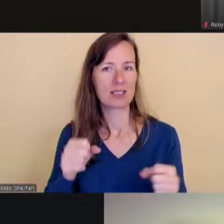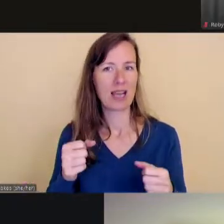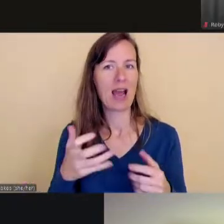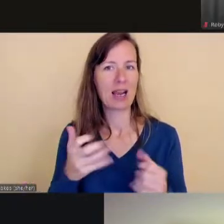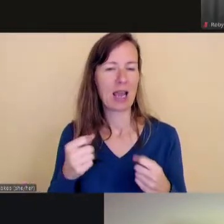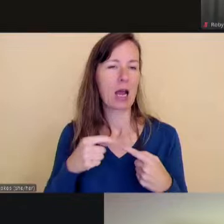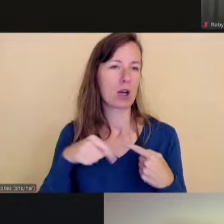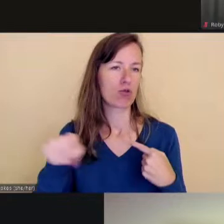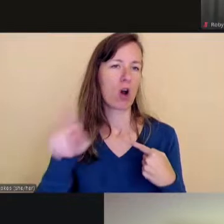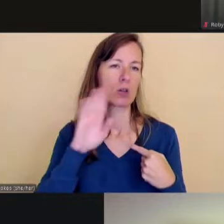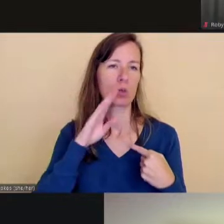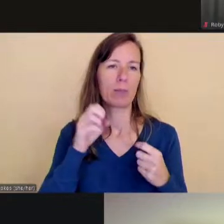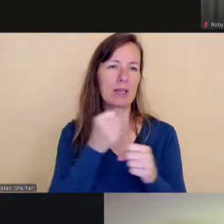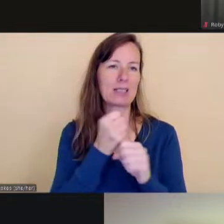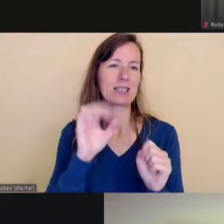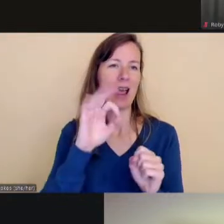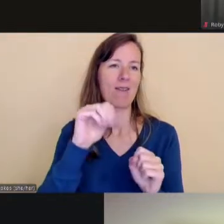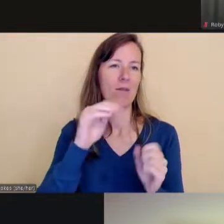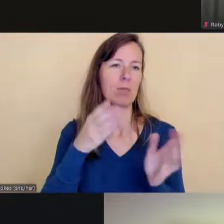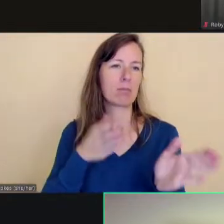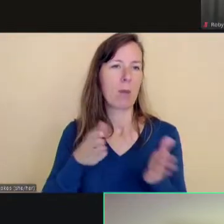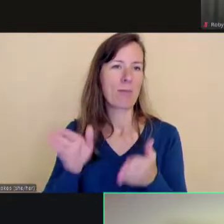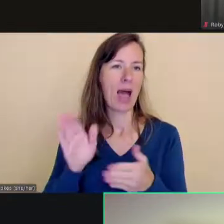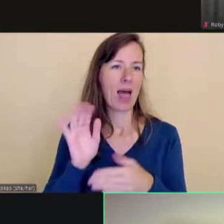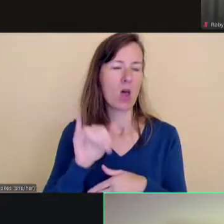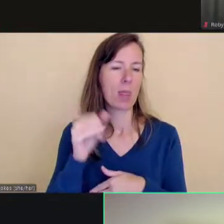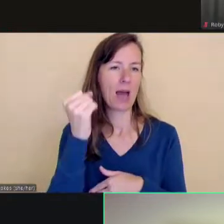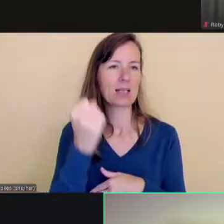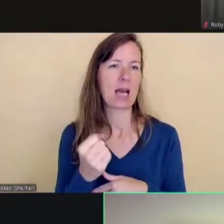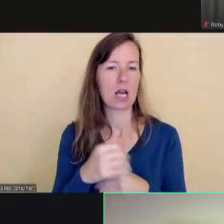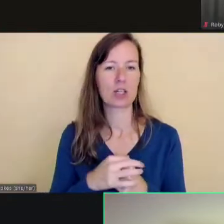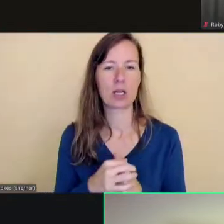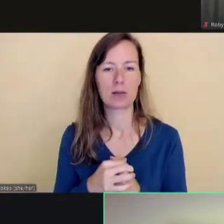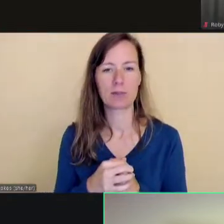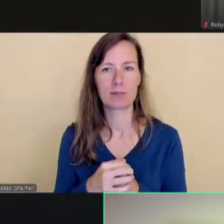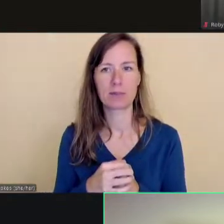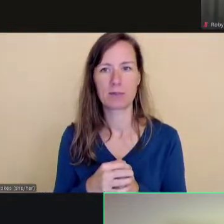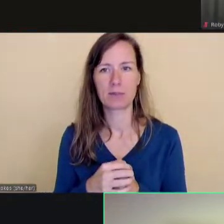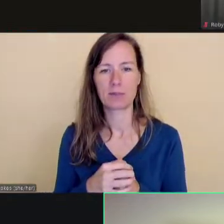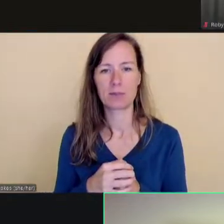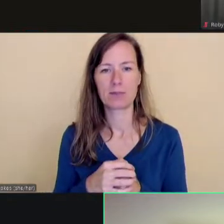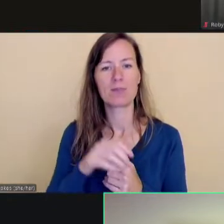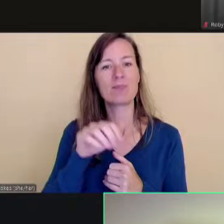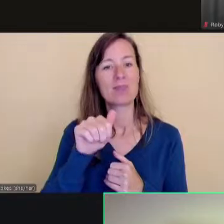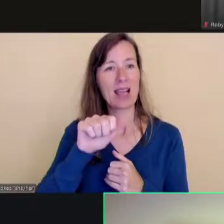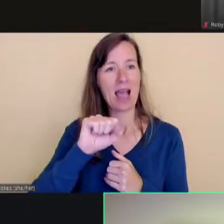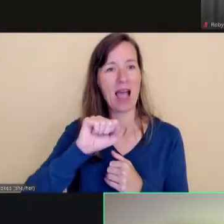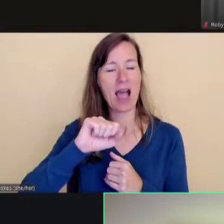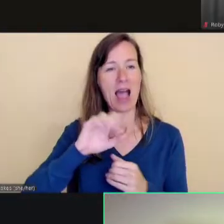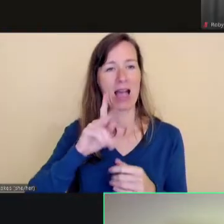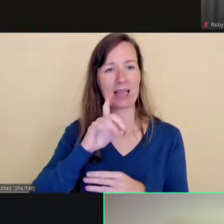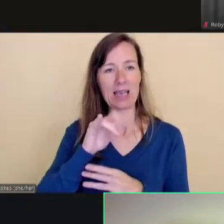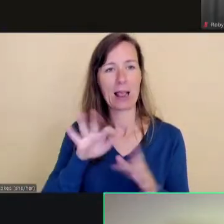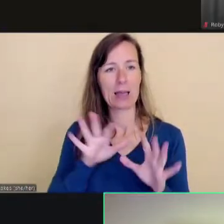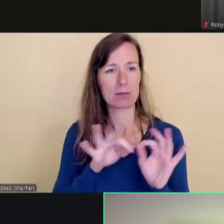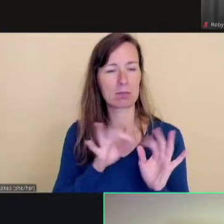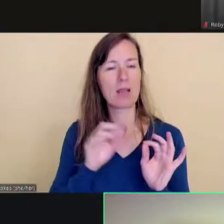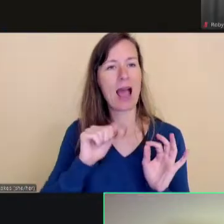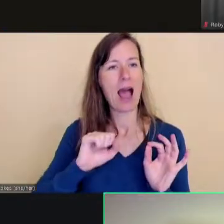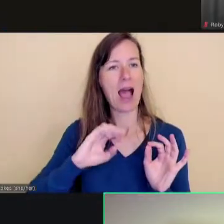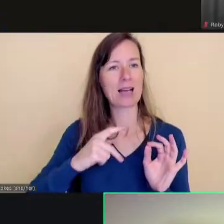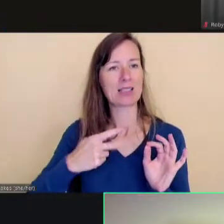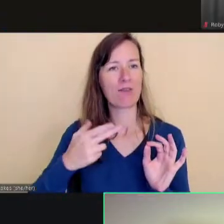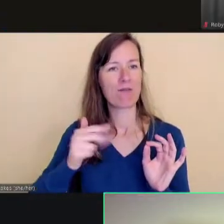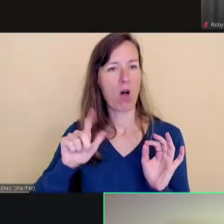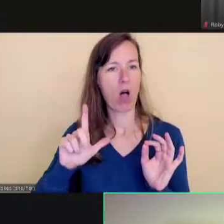path on that Saturday. We'll greatly appreciate it. Yes, sir. The asphalt was paved earlier in the week. So where we